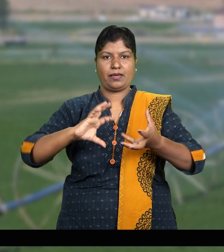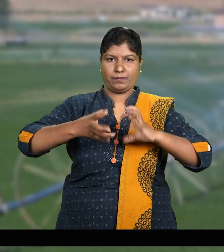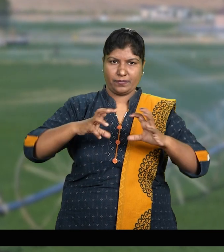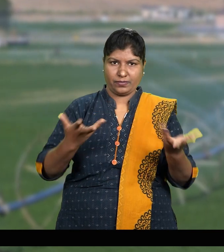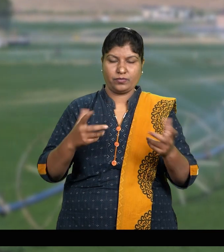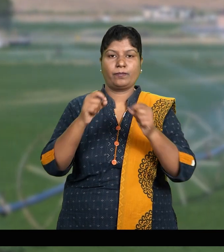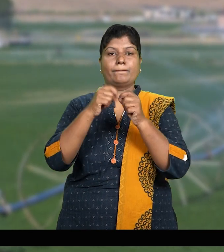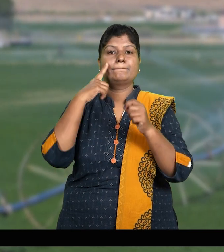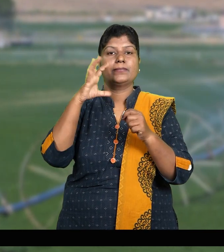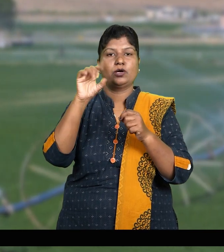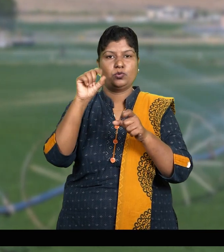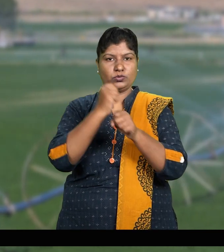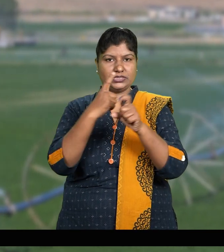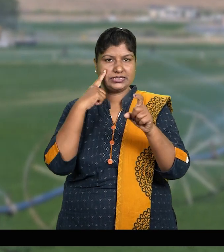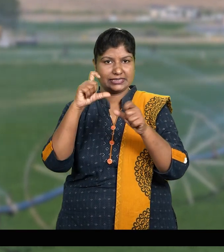biological,